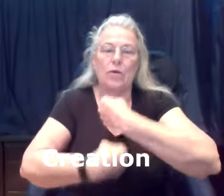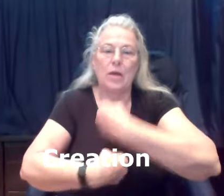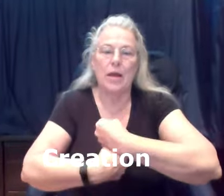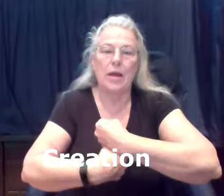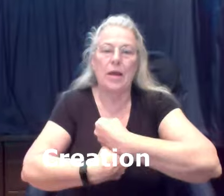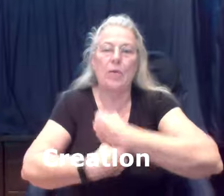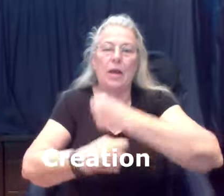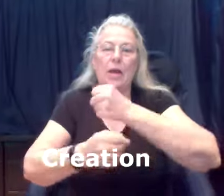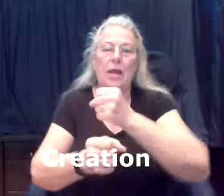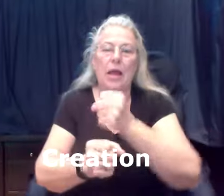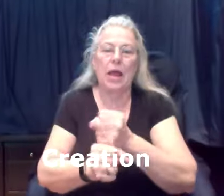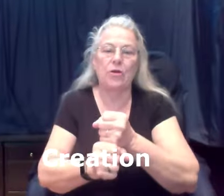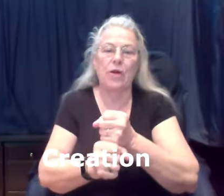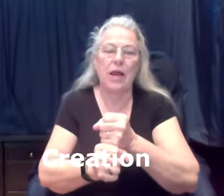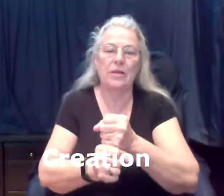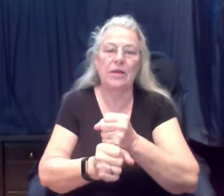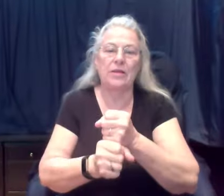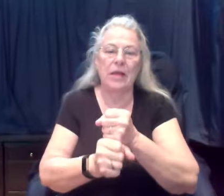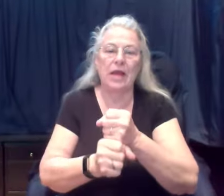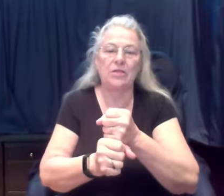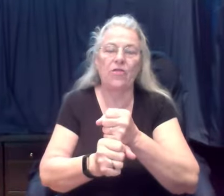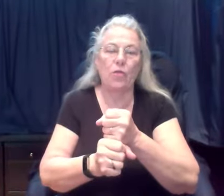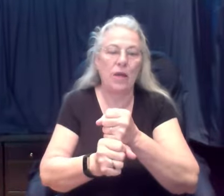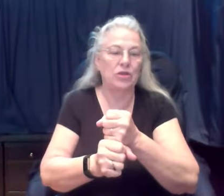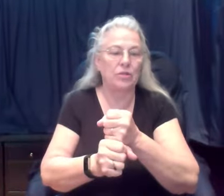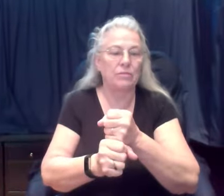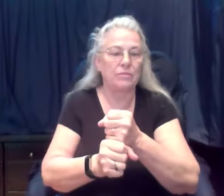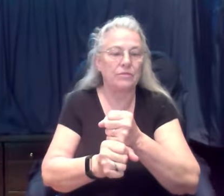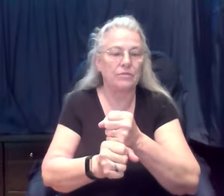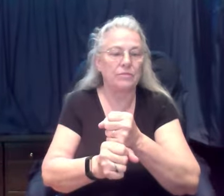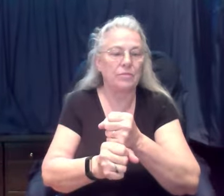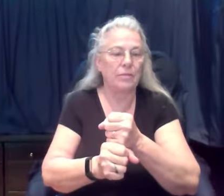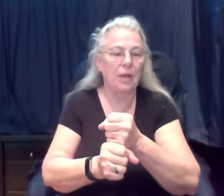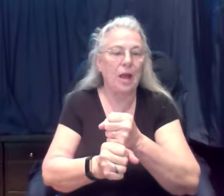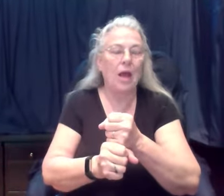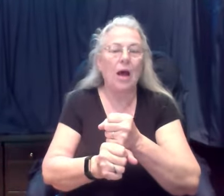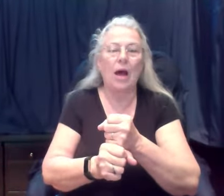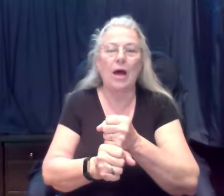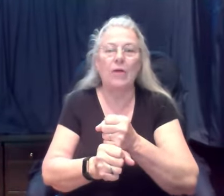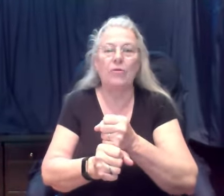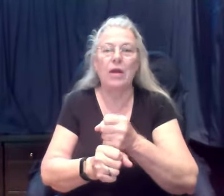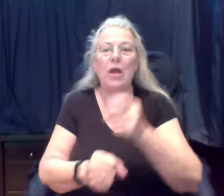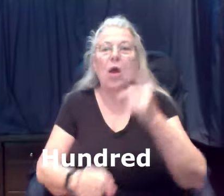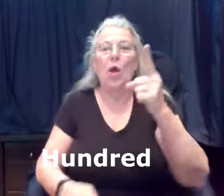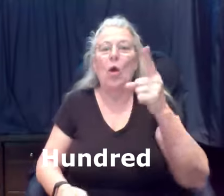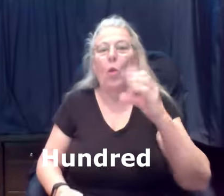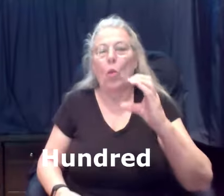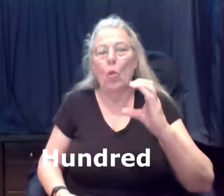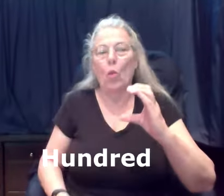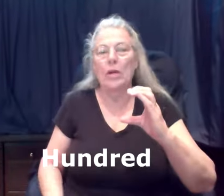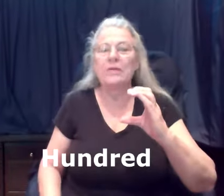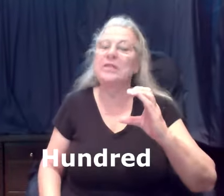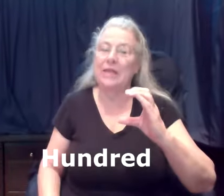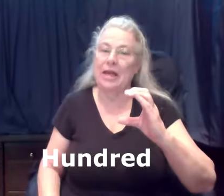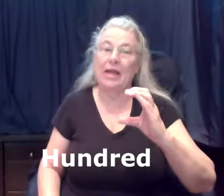and your hand is in the S formation. A hundred, one C, if